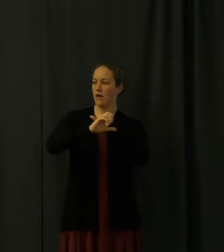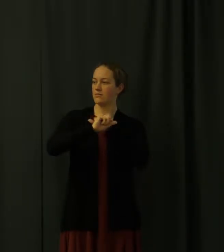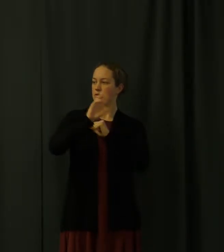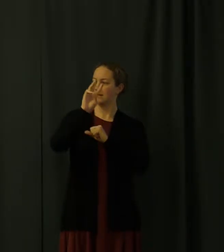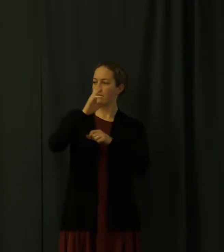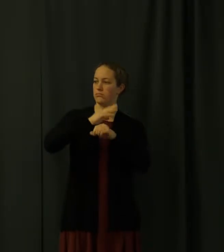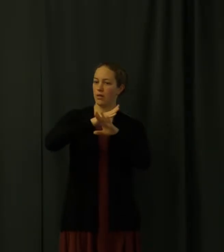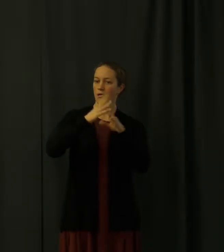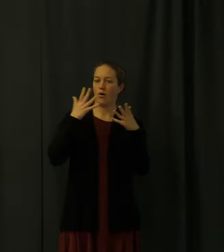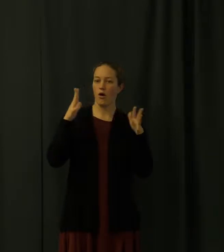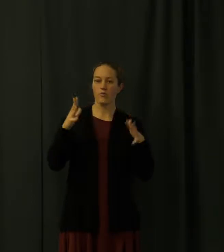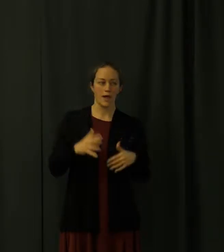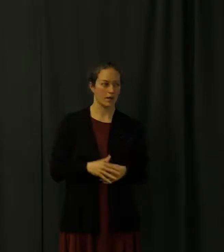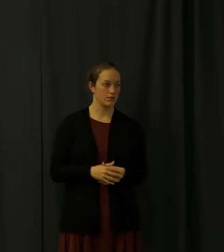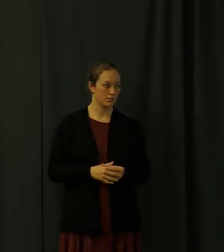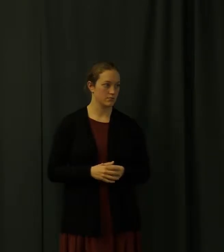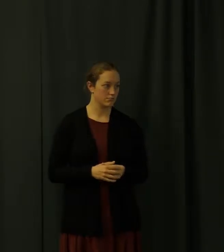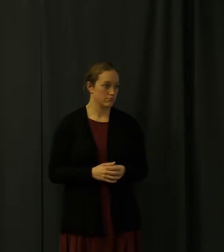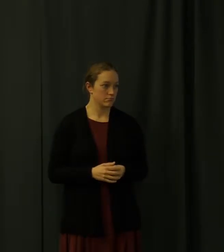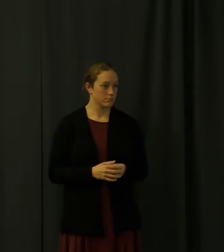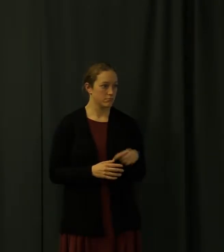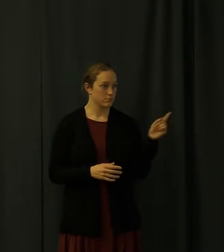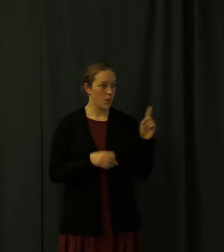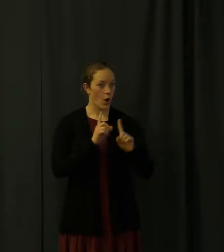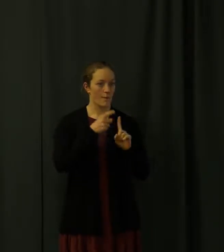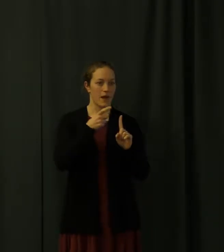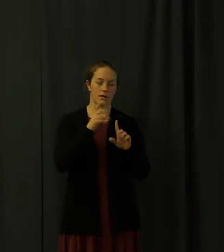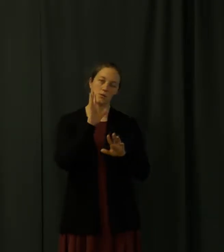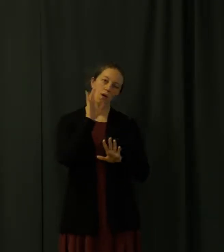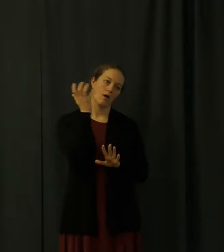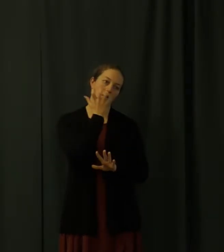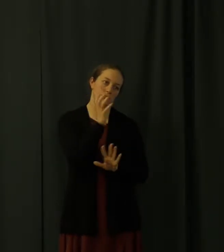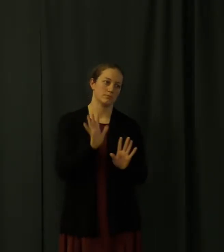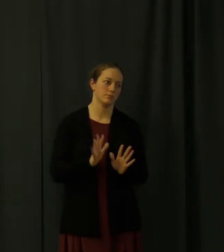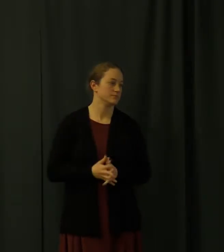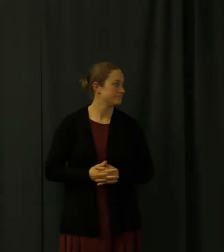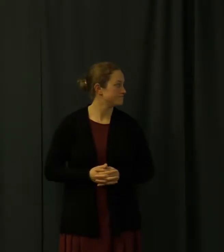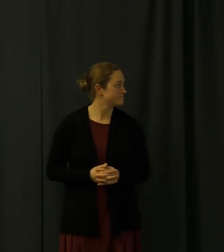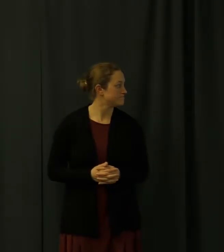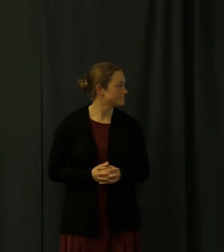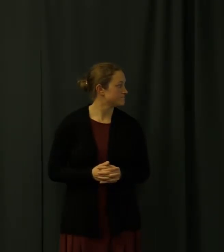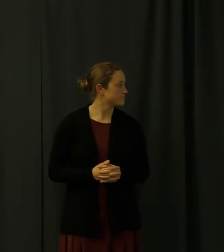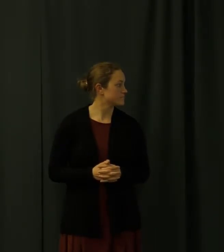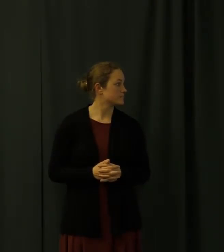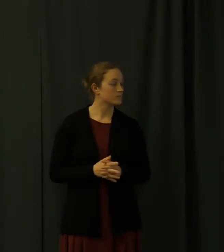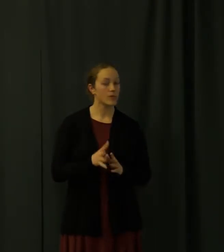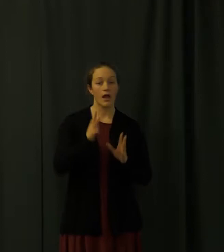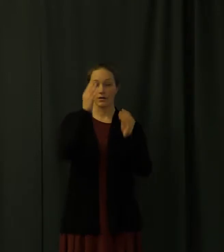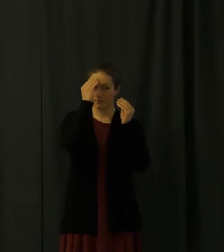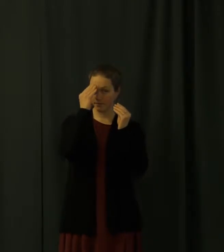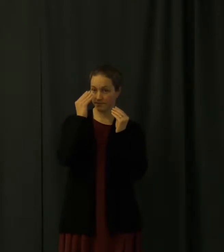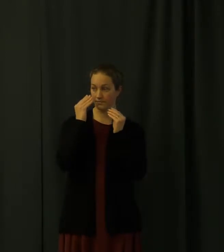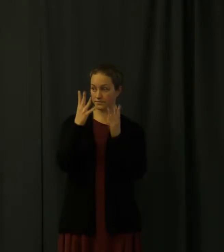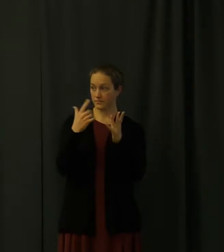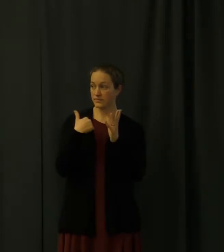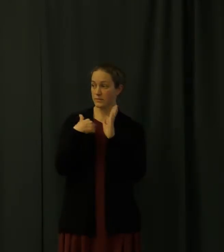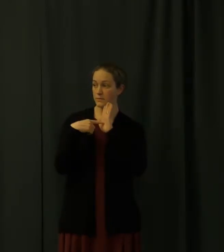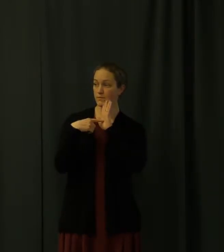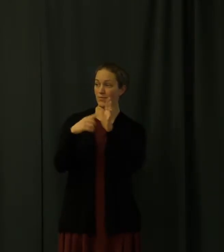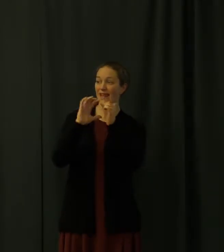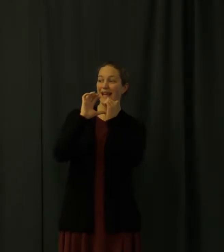already. Okay? It just does it, and it's amazing. Okay? Now, I will tell you, when I show you how to get